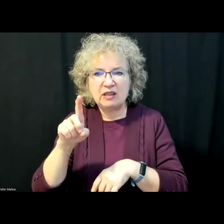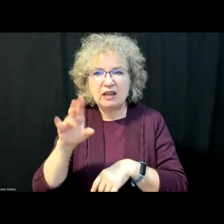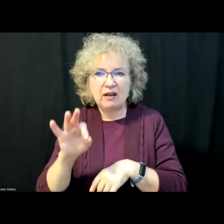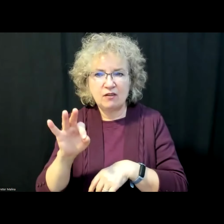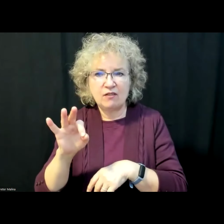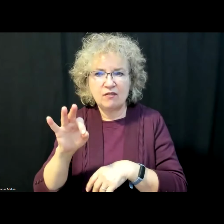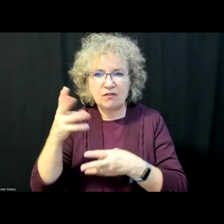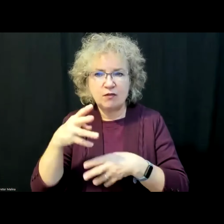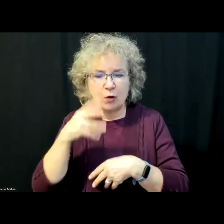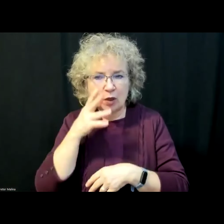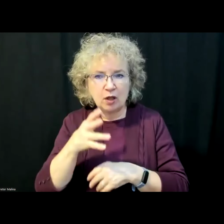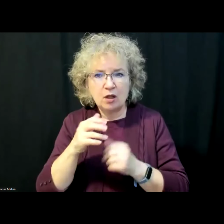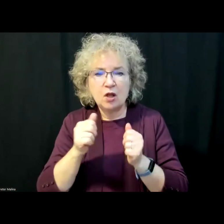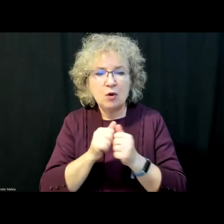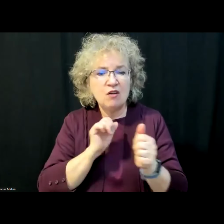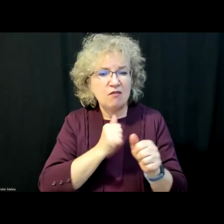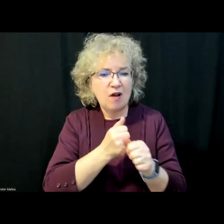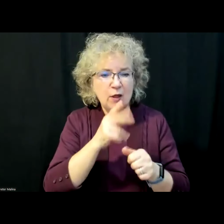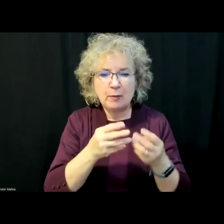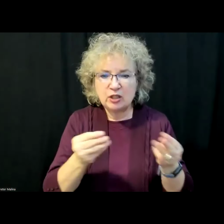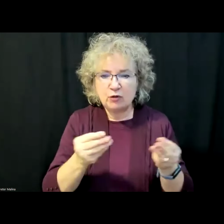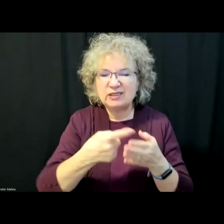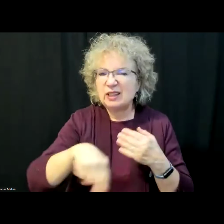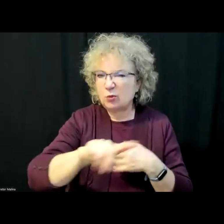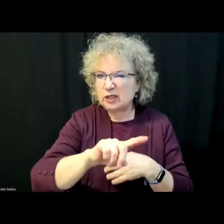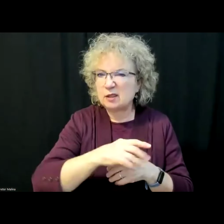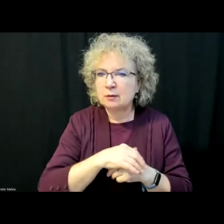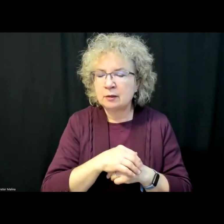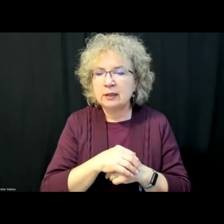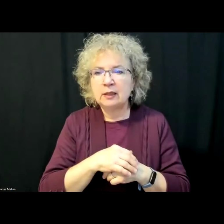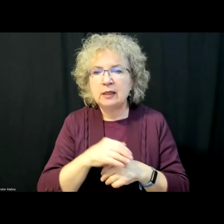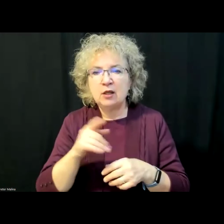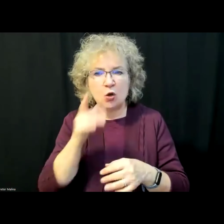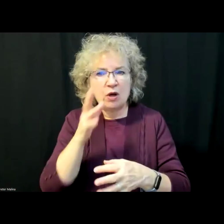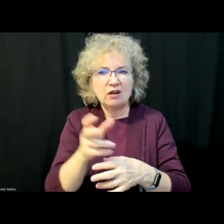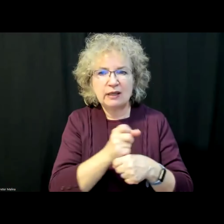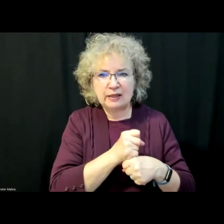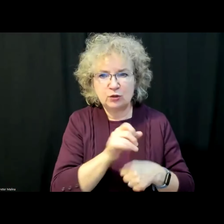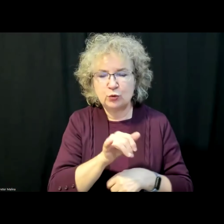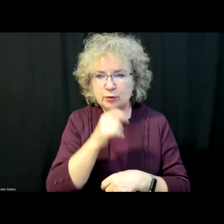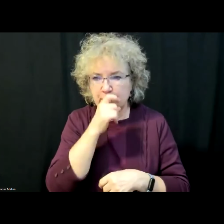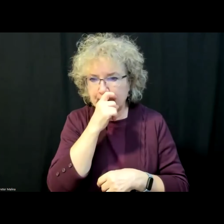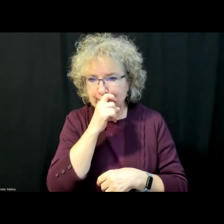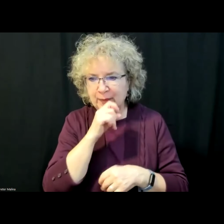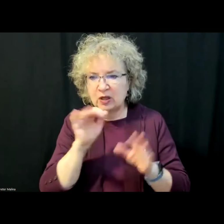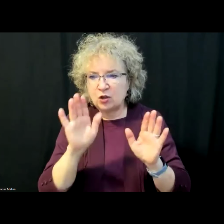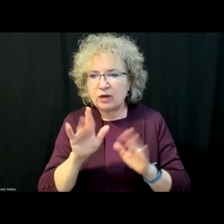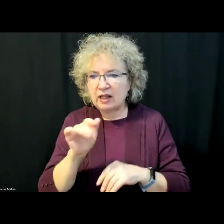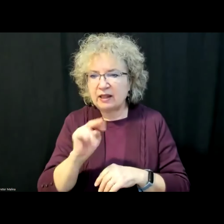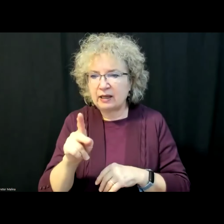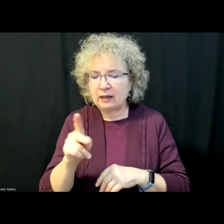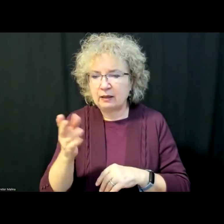the follow up materials next week. So you will, um, uh, have it that way as well, but, um, it's great that the link